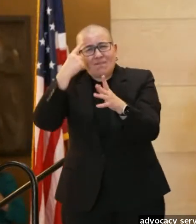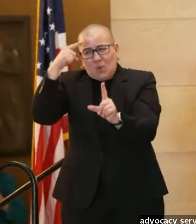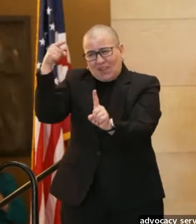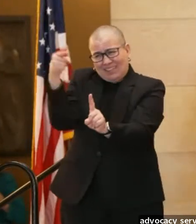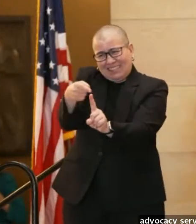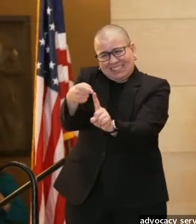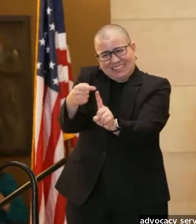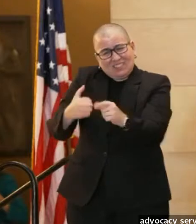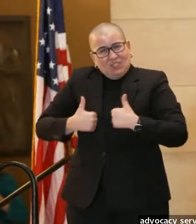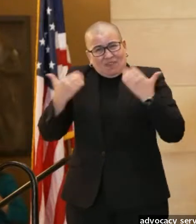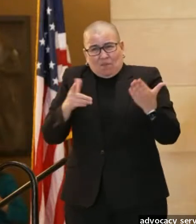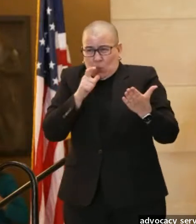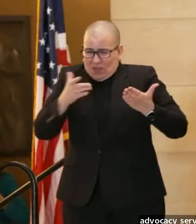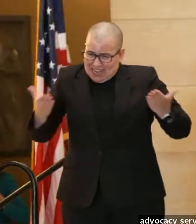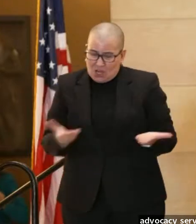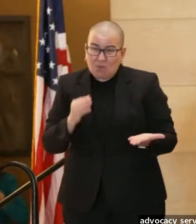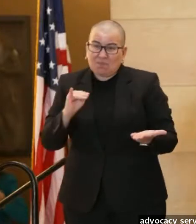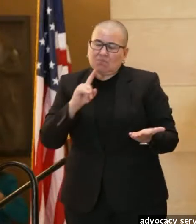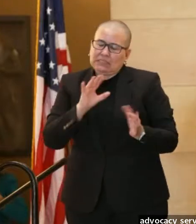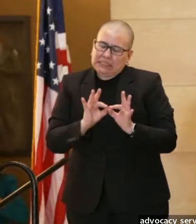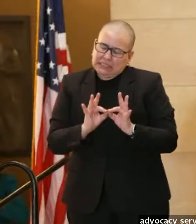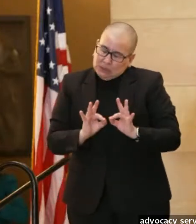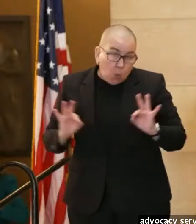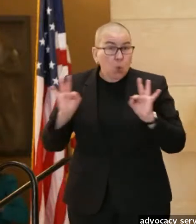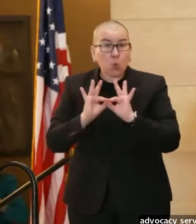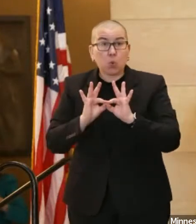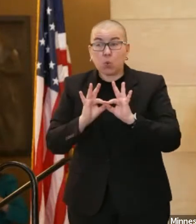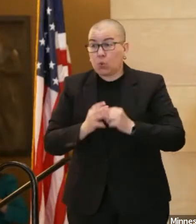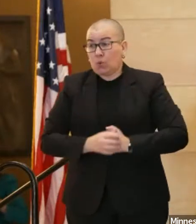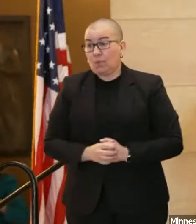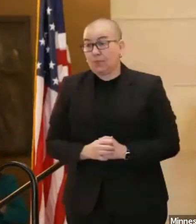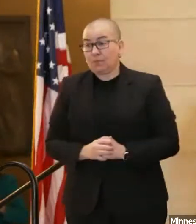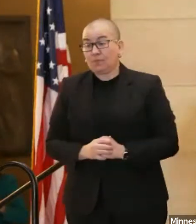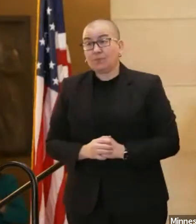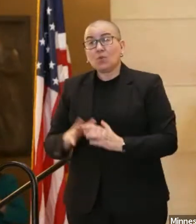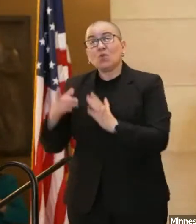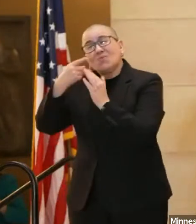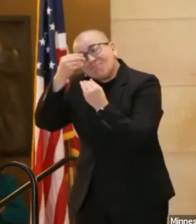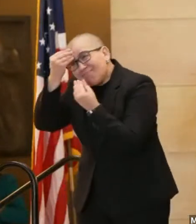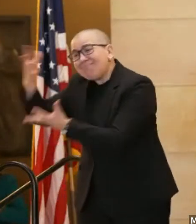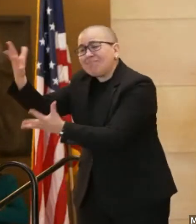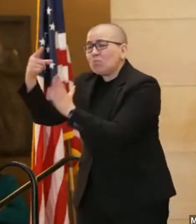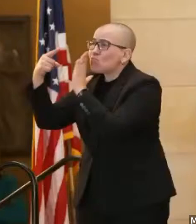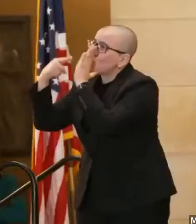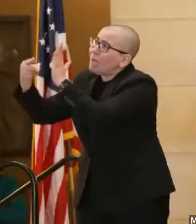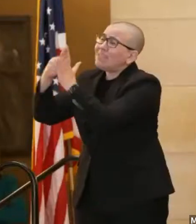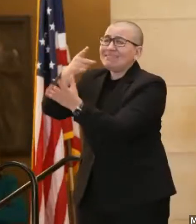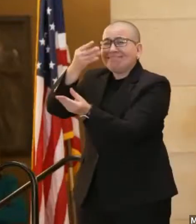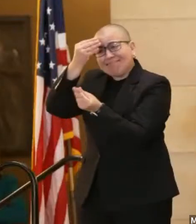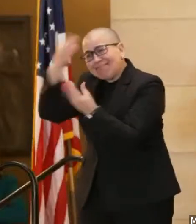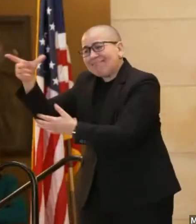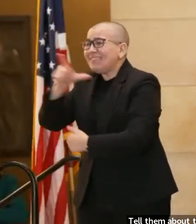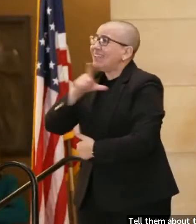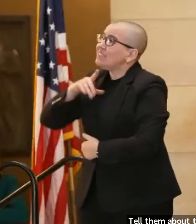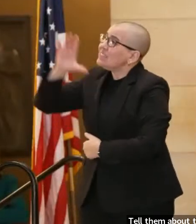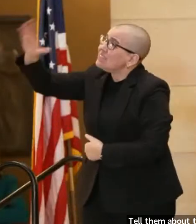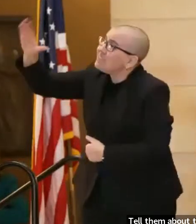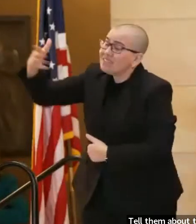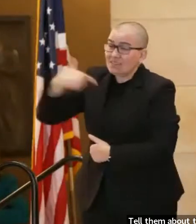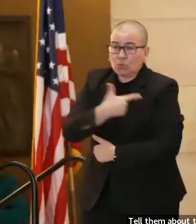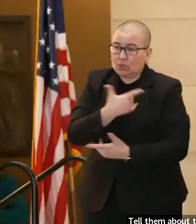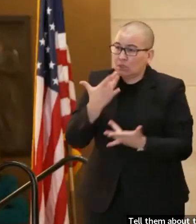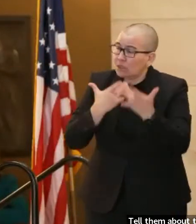Minnesota with your reps. Tell them about the very limited resources you may have to support the most vital needs